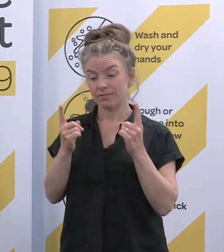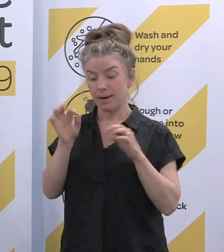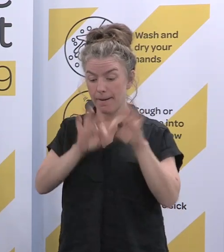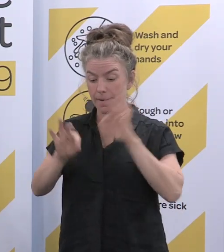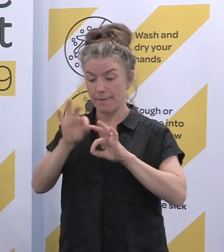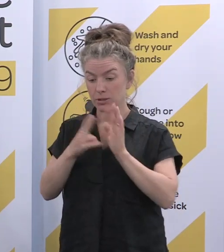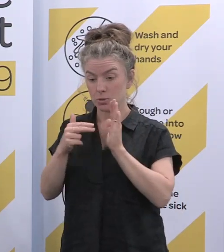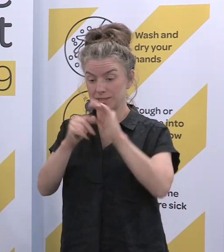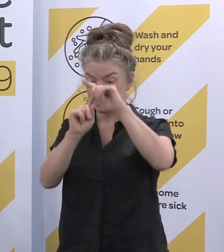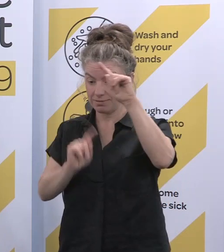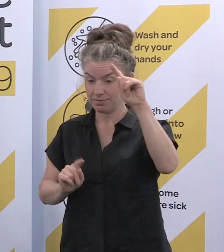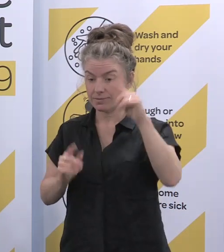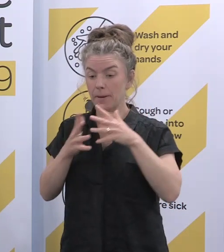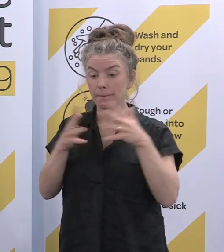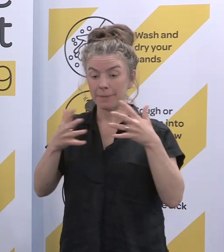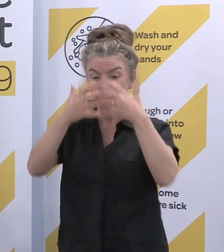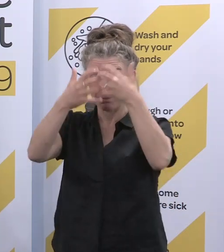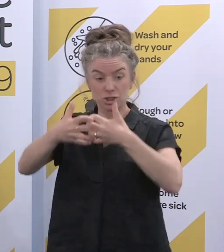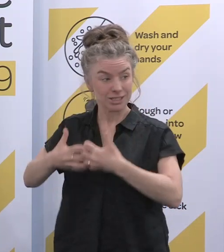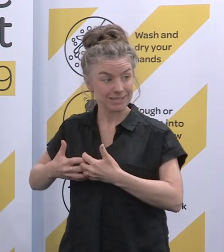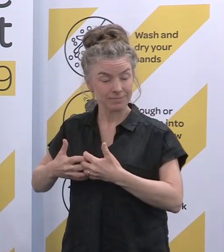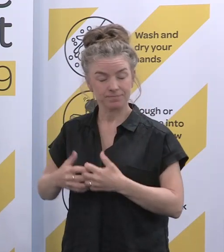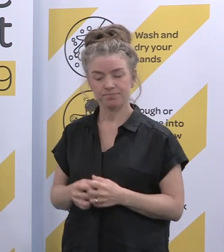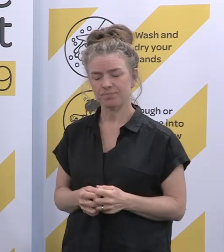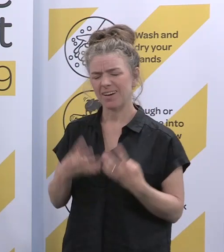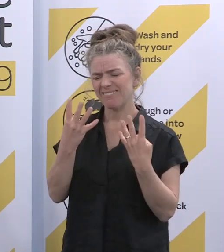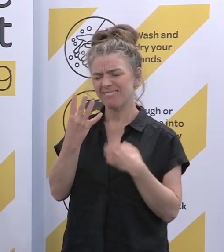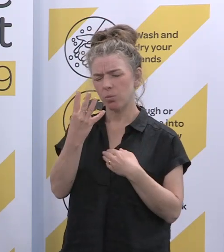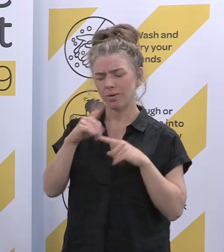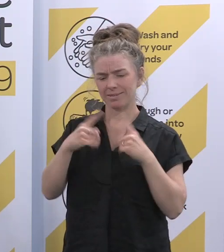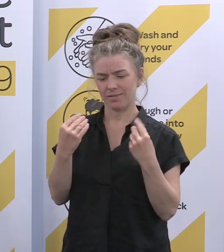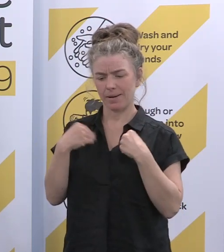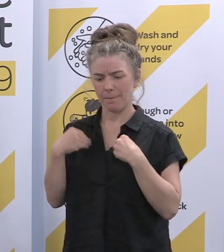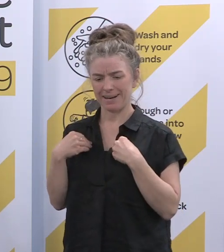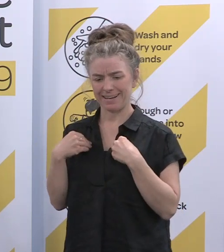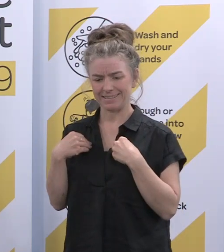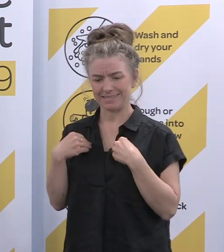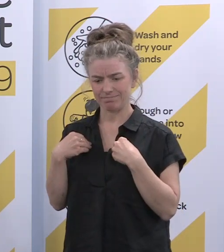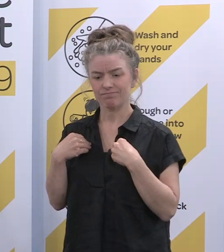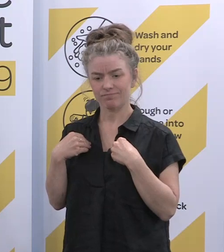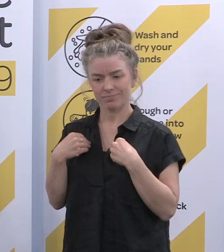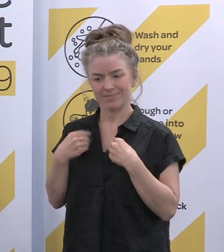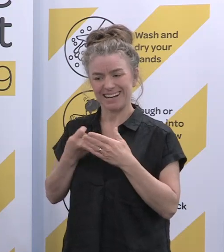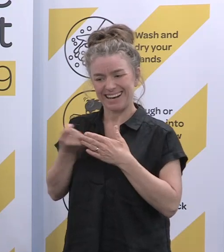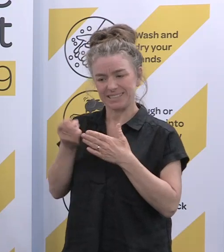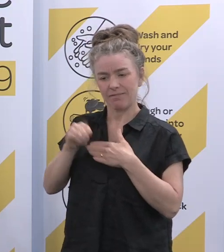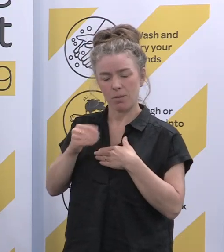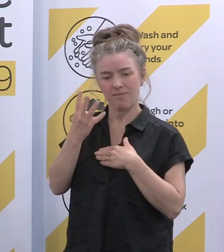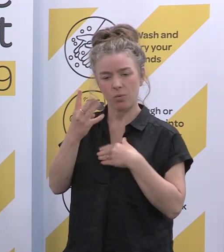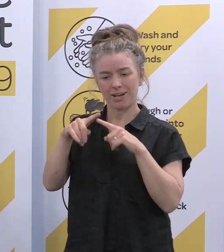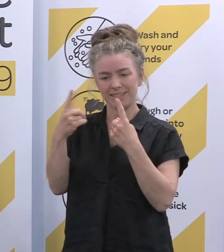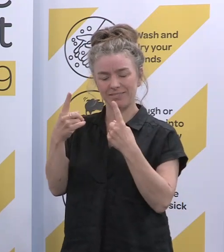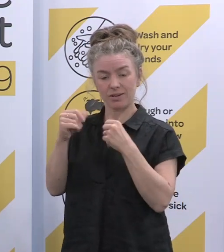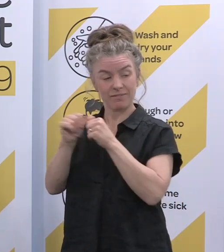they're big machines. There are 4 different firms that they hire those from, or they lease those from, and different